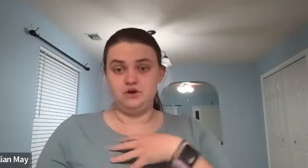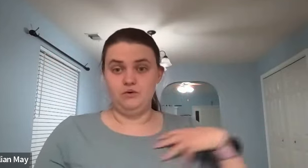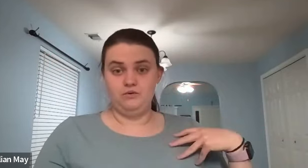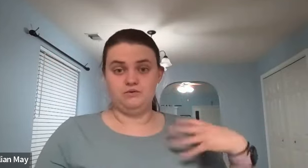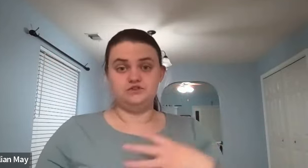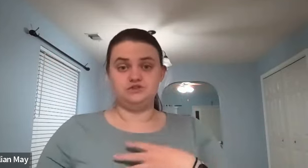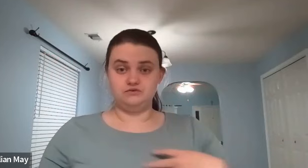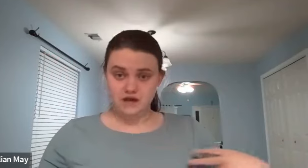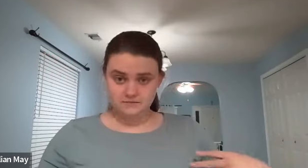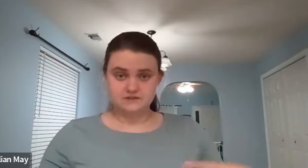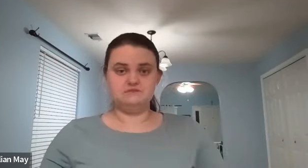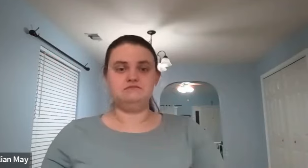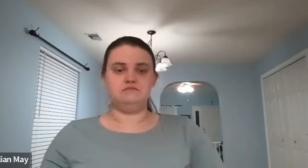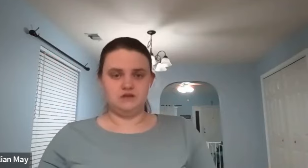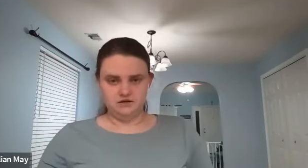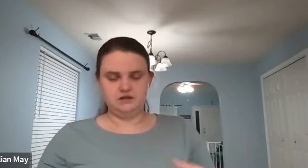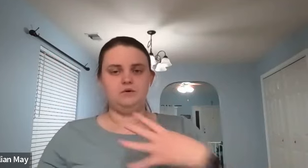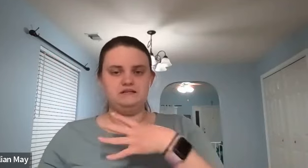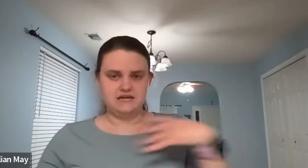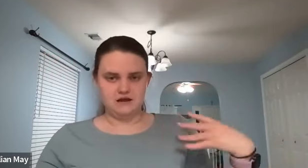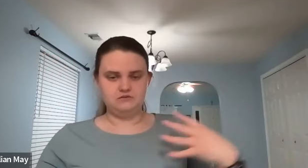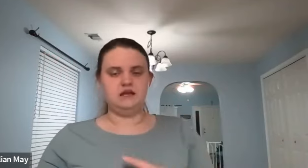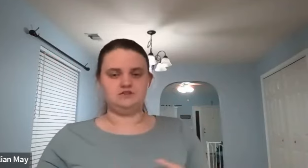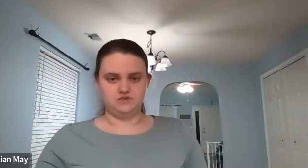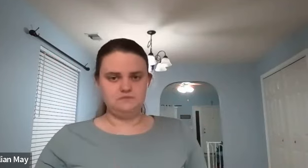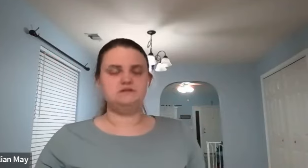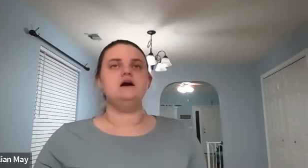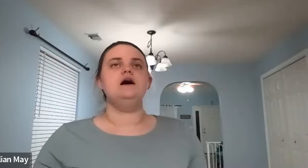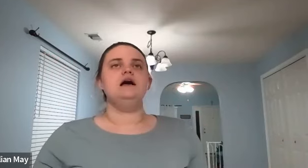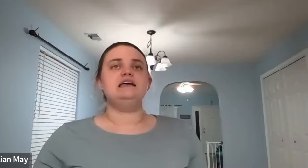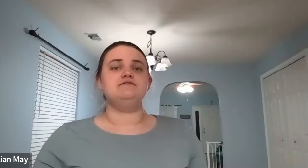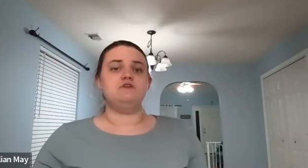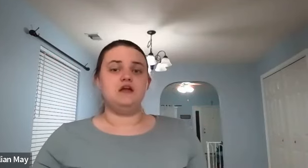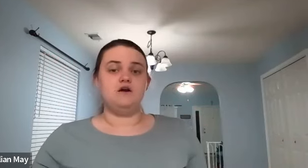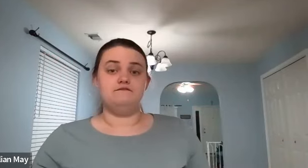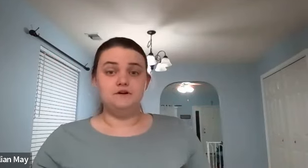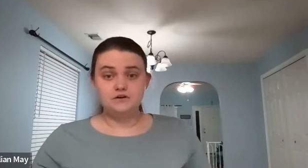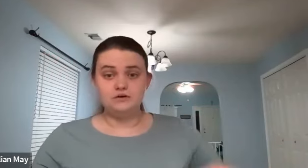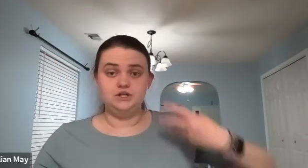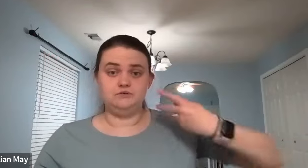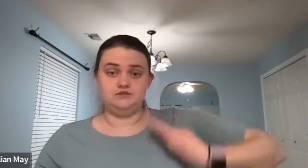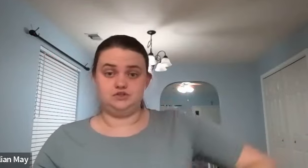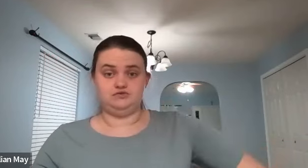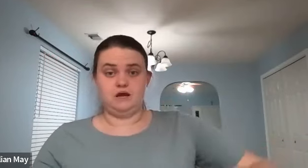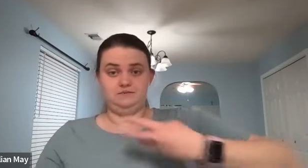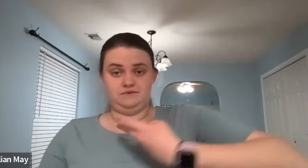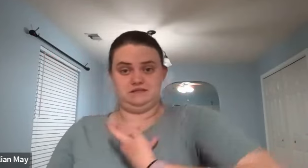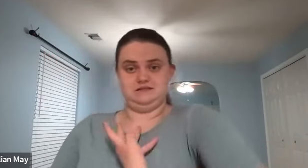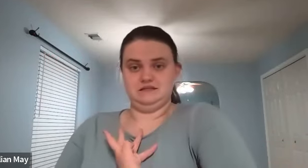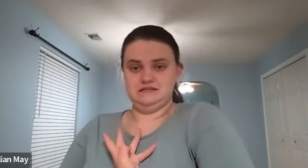go stripes and you keep going down. Yeah, stripes. If they are vertical, you would do stripes. It's the